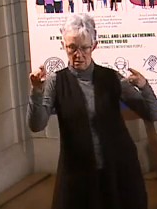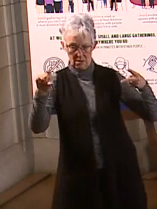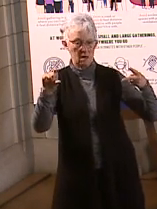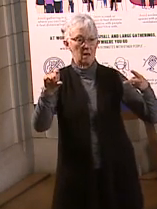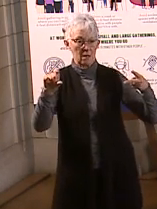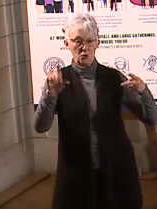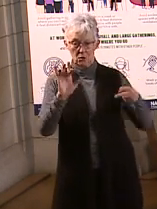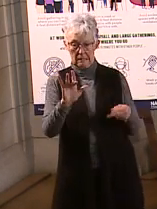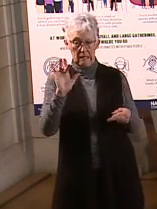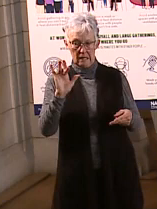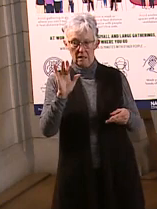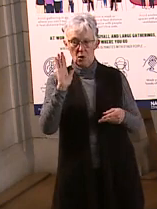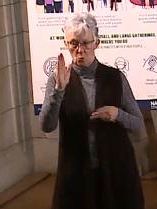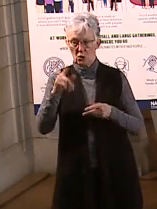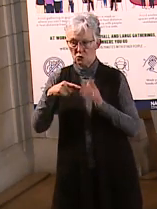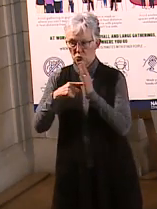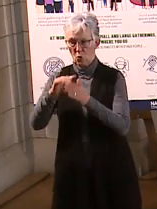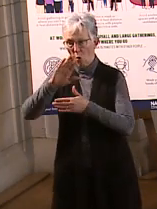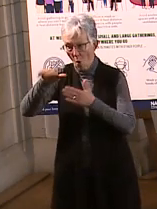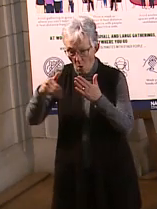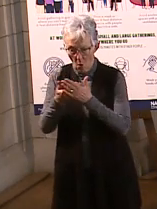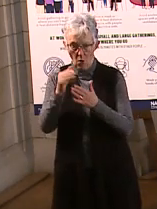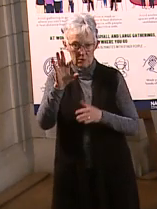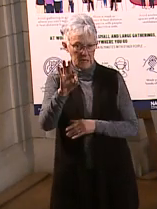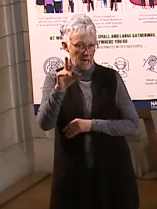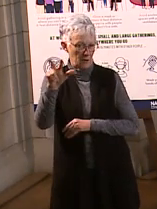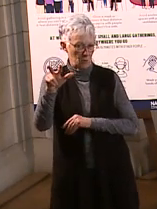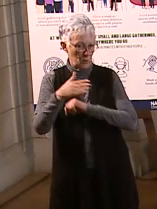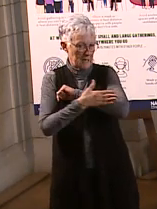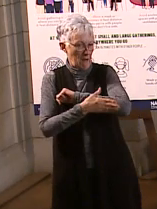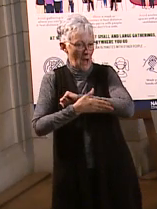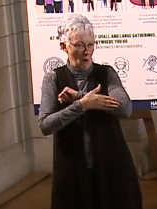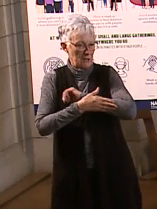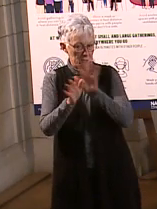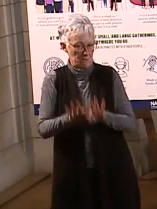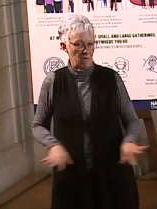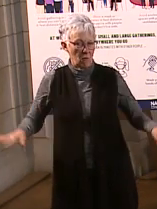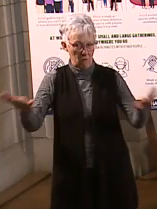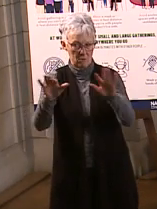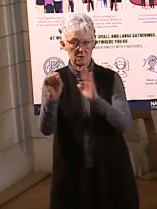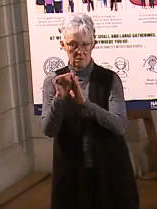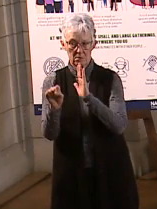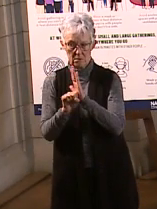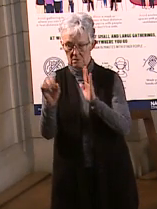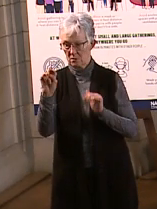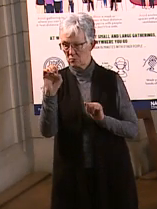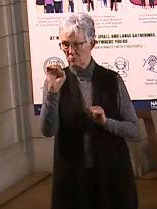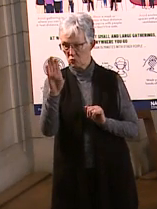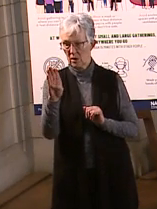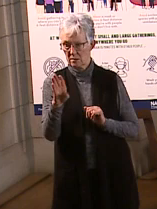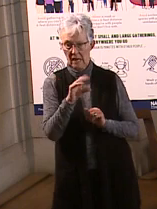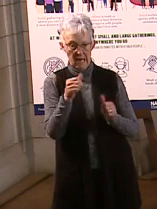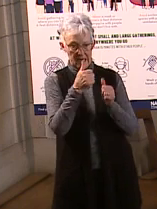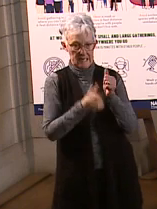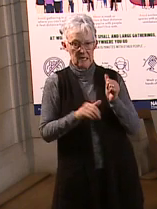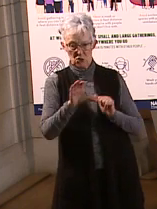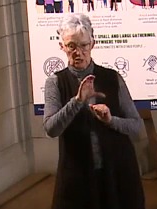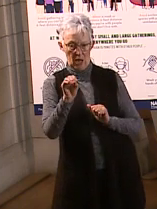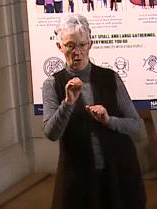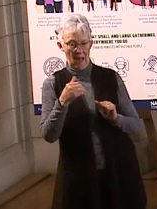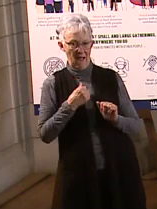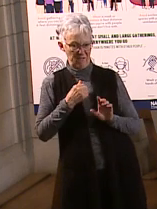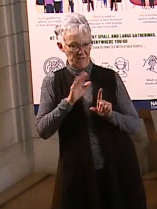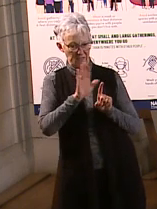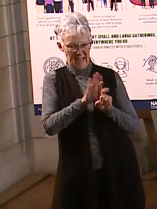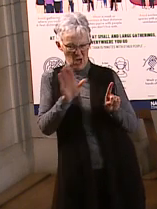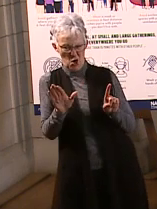listed on it there. And the websites are linked there, and each county has their own unique website. And then